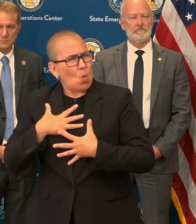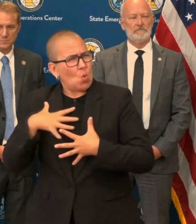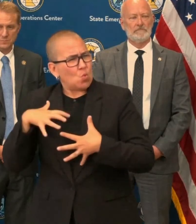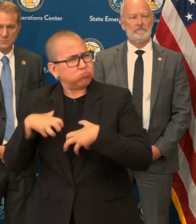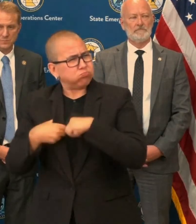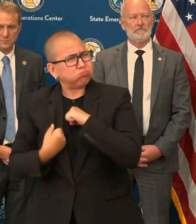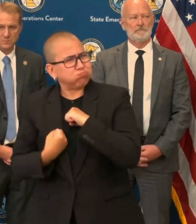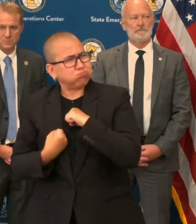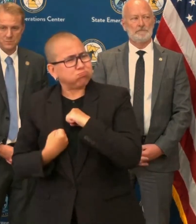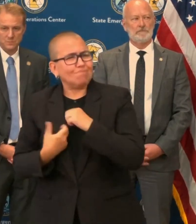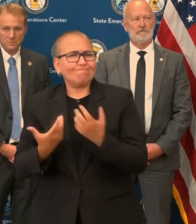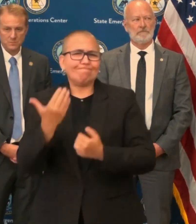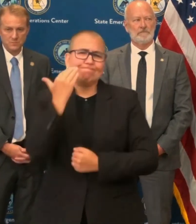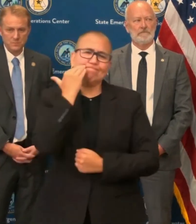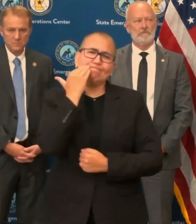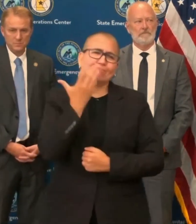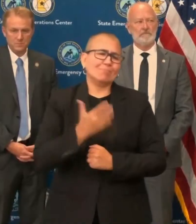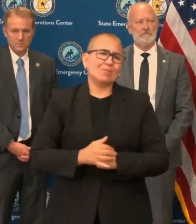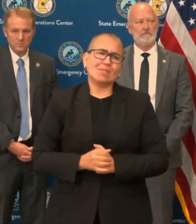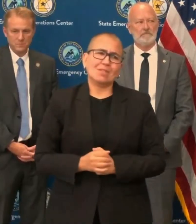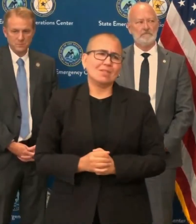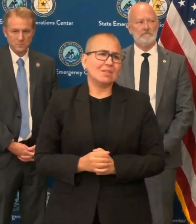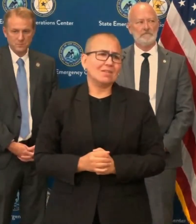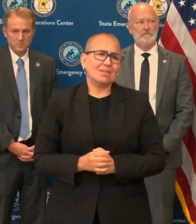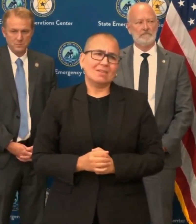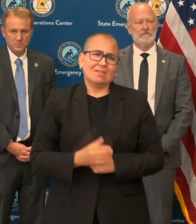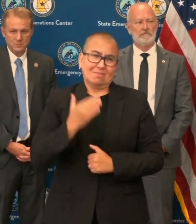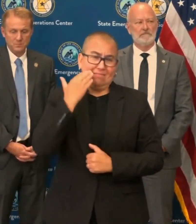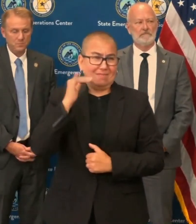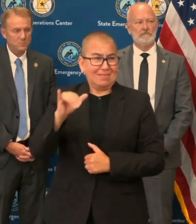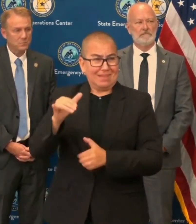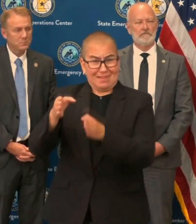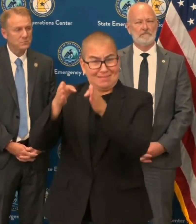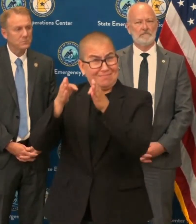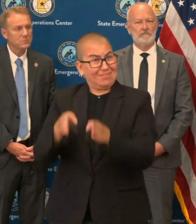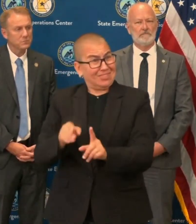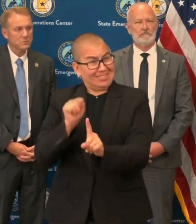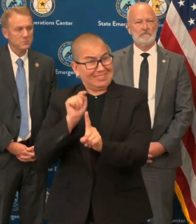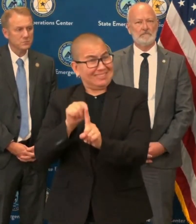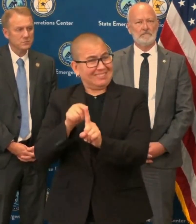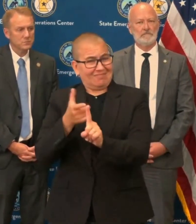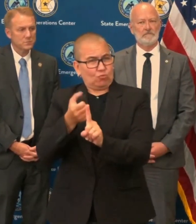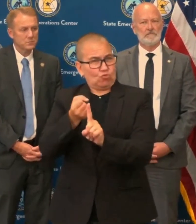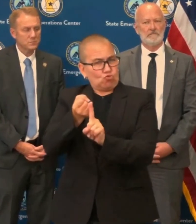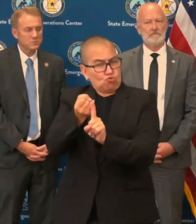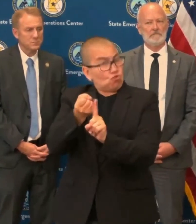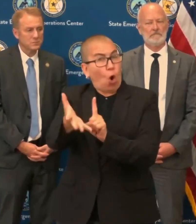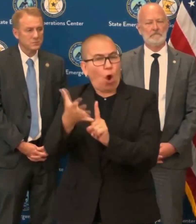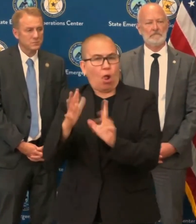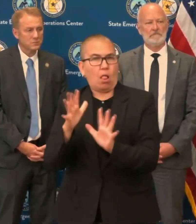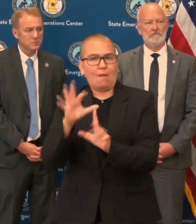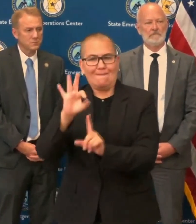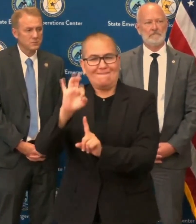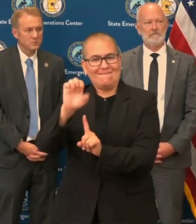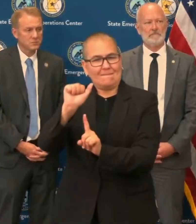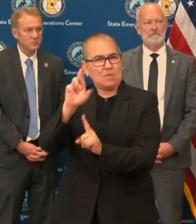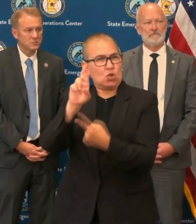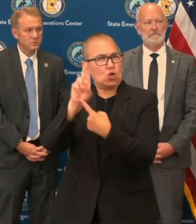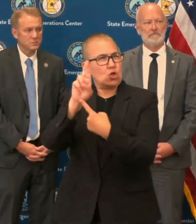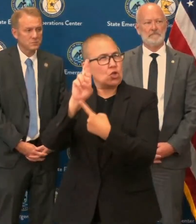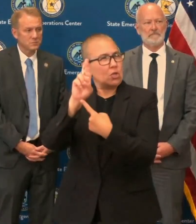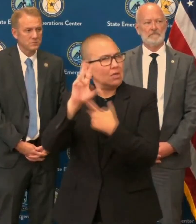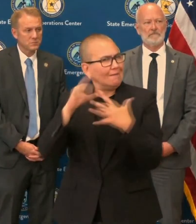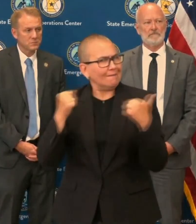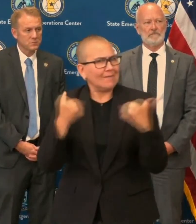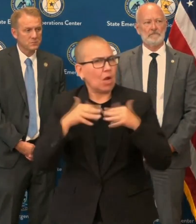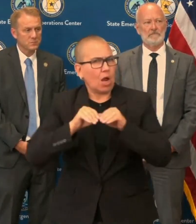this. You know, this individual did this to instill fear into our community, but they also wanted to create a distinct and